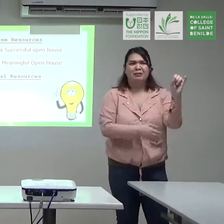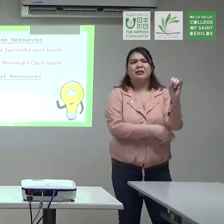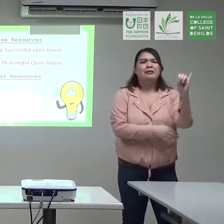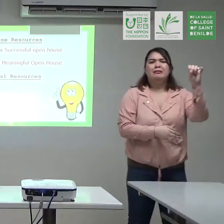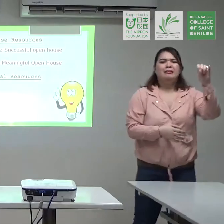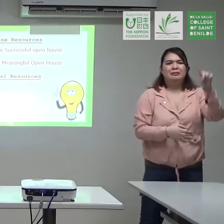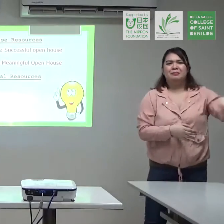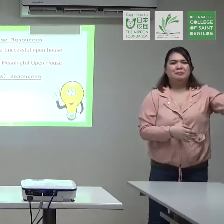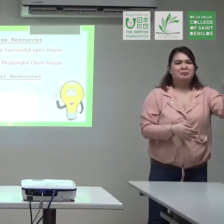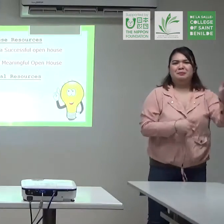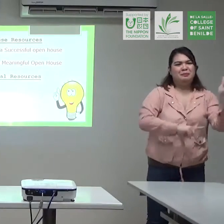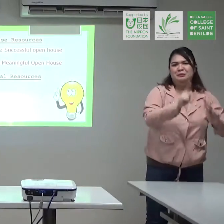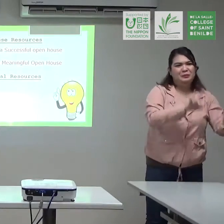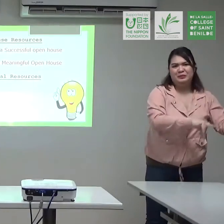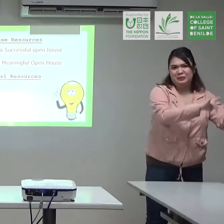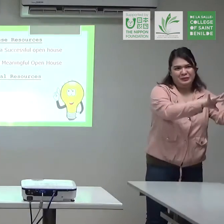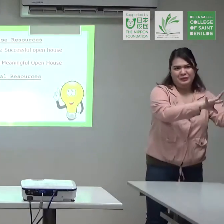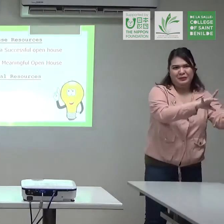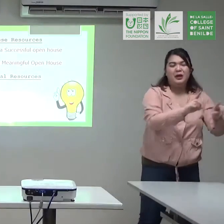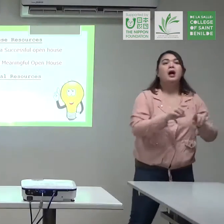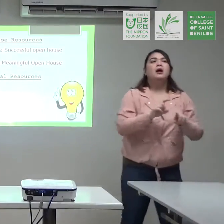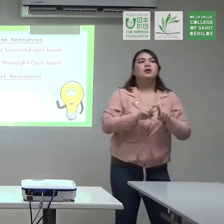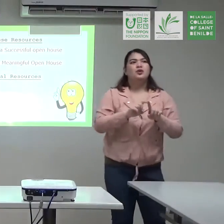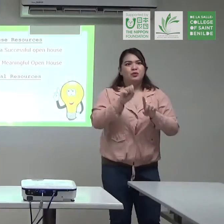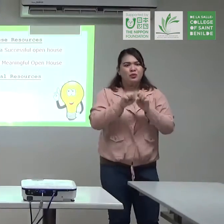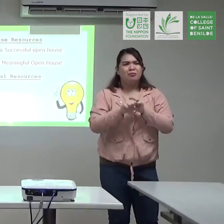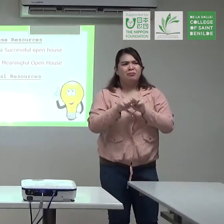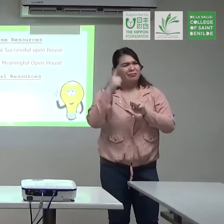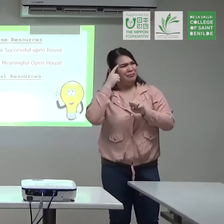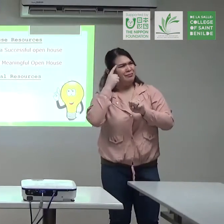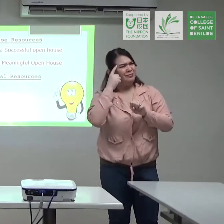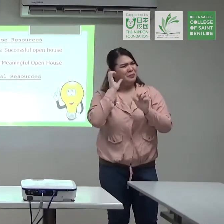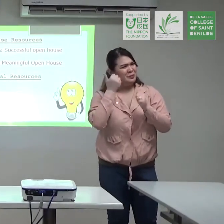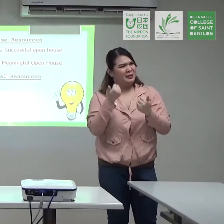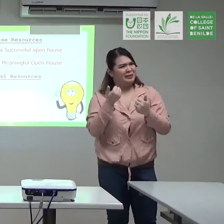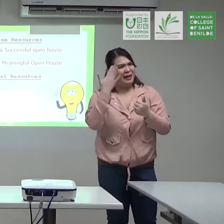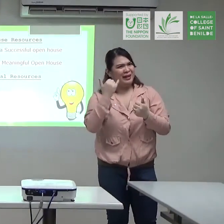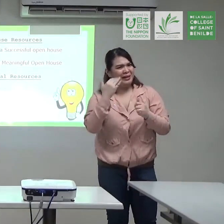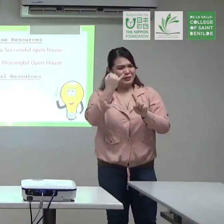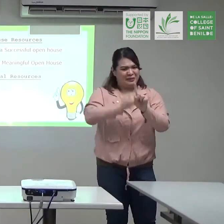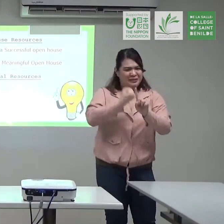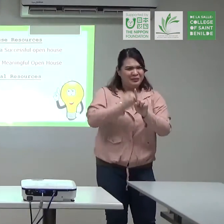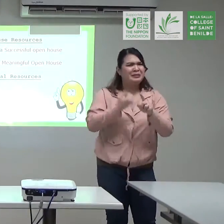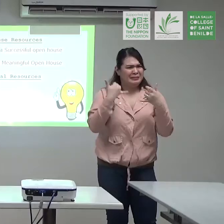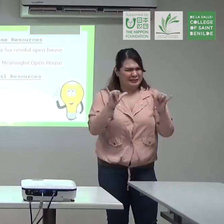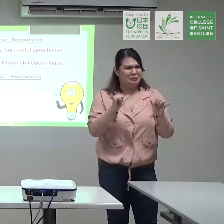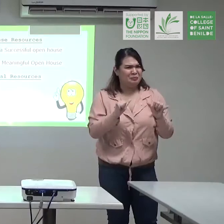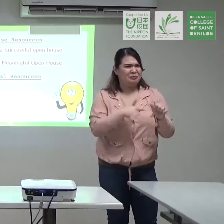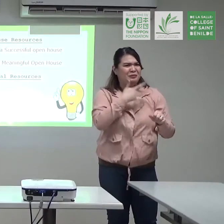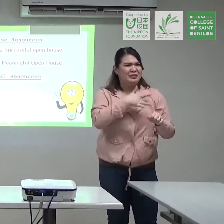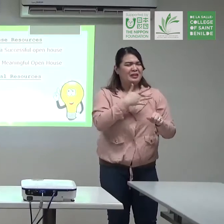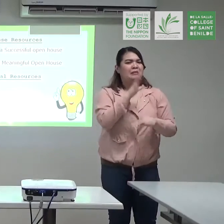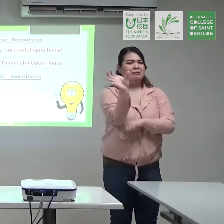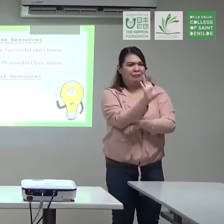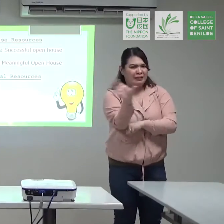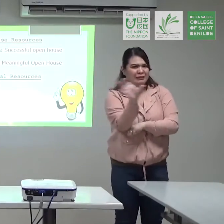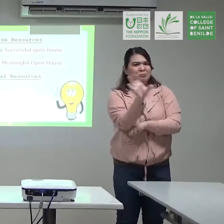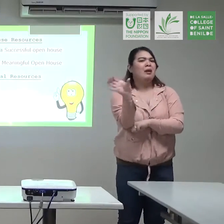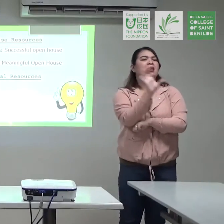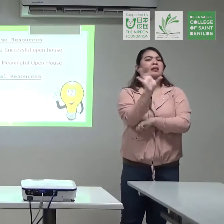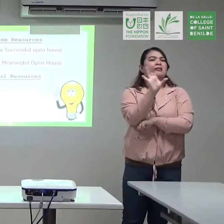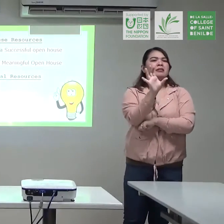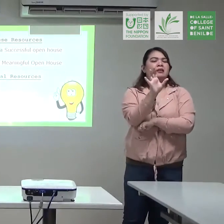social. So, it was January and it was still Christmas. So, how you carry out Christmas blessings